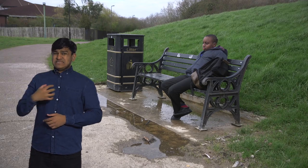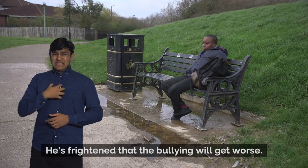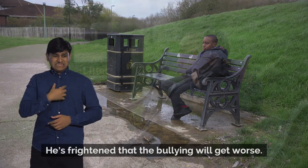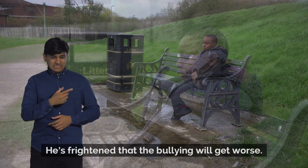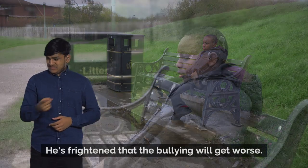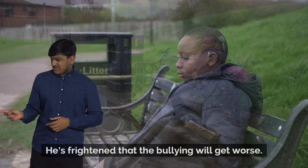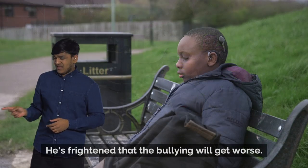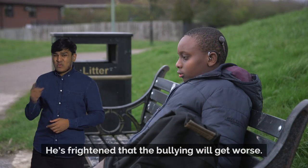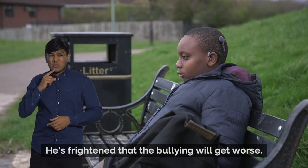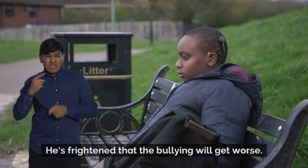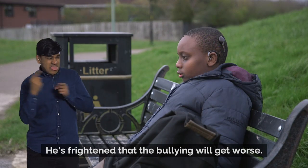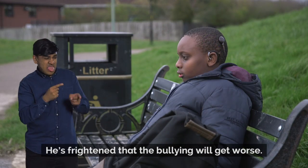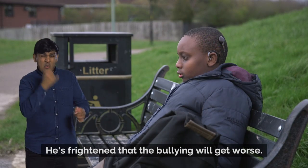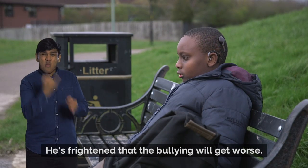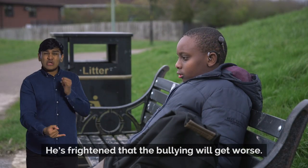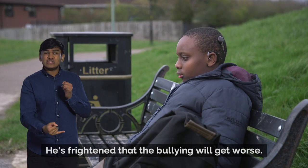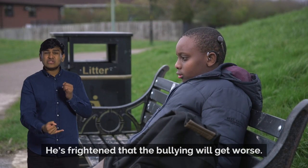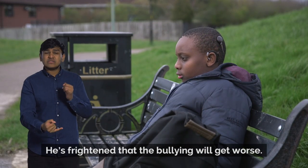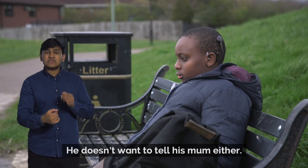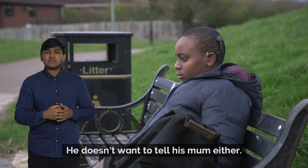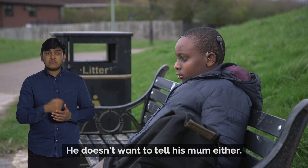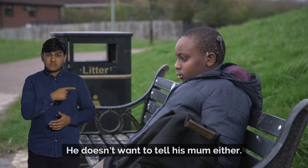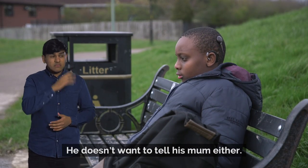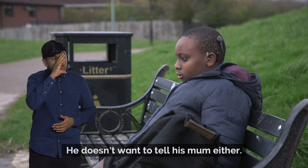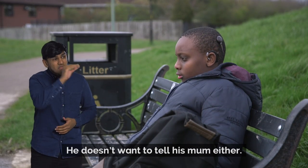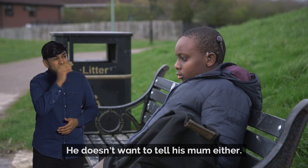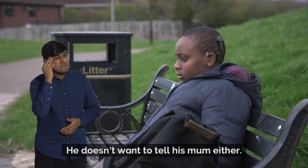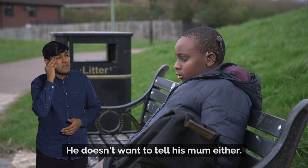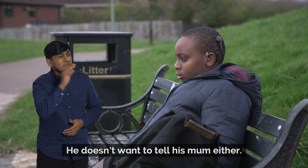He's frightened that the bullying will get worse. He doesn't want to tell his mum either.